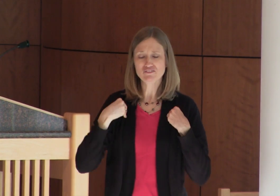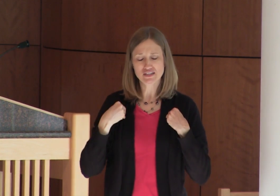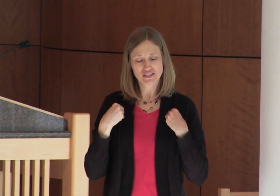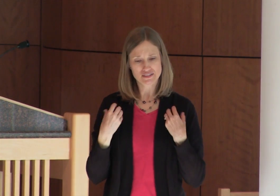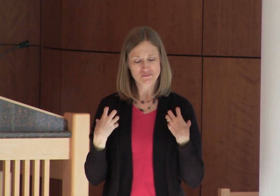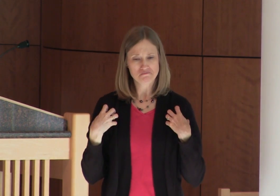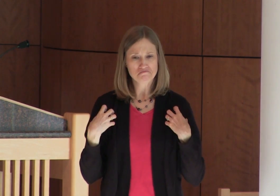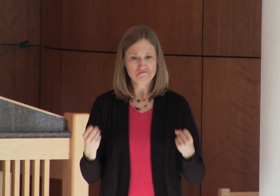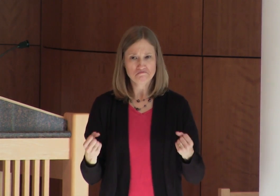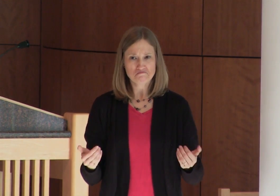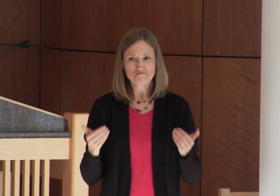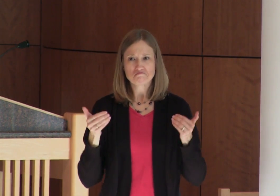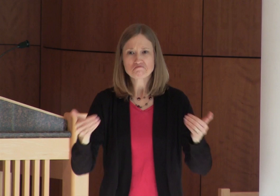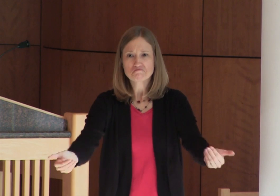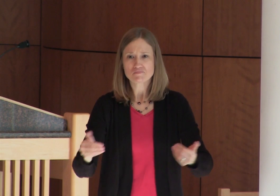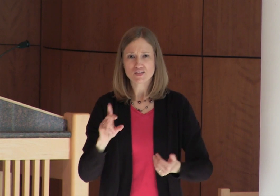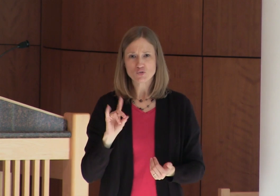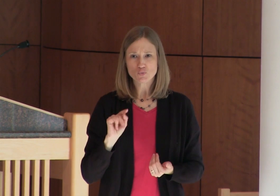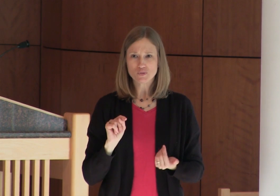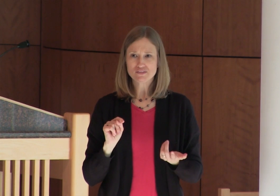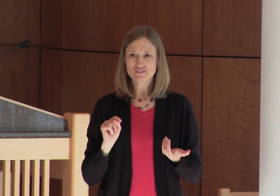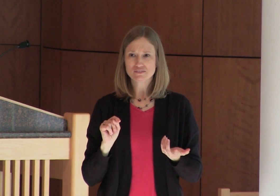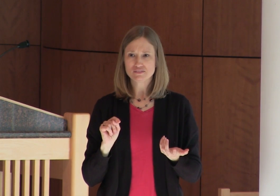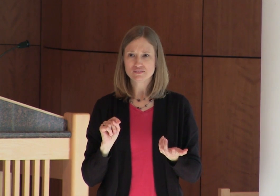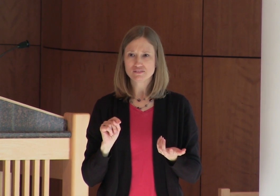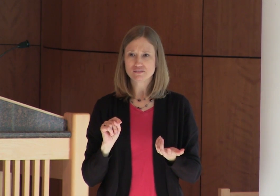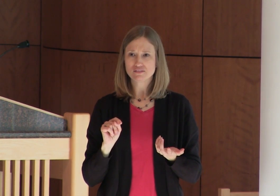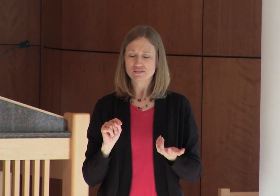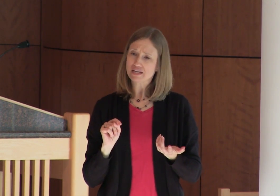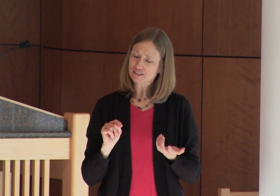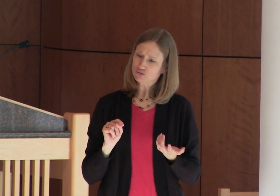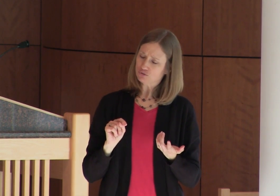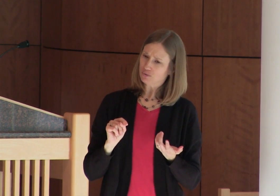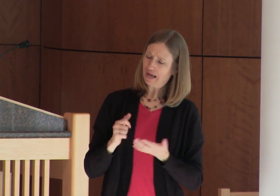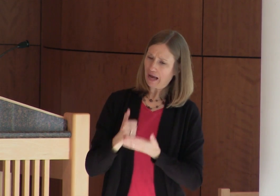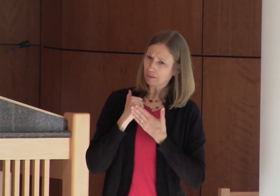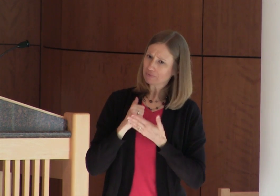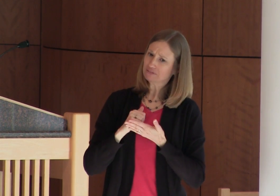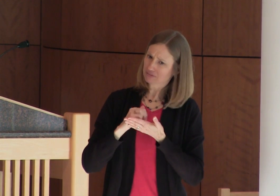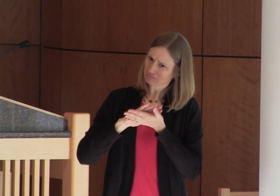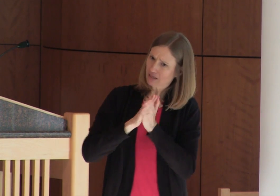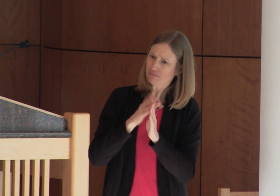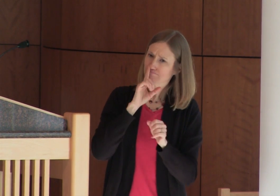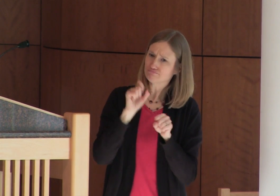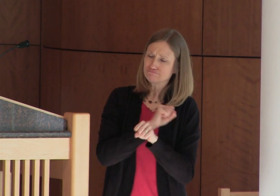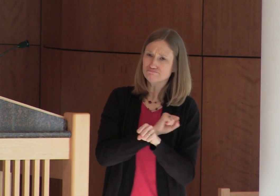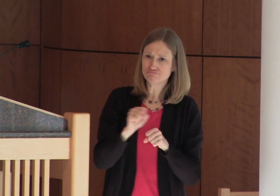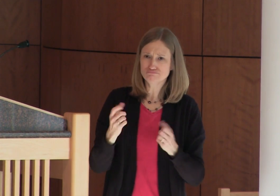faith and to work to make those dreams become real.